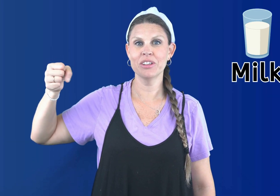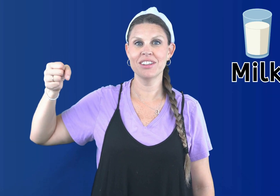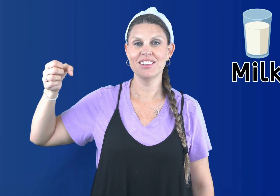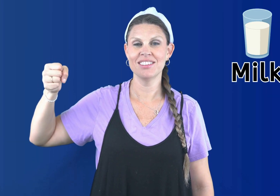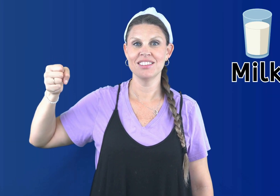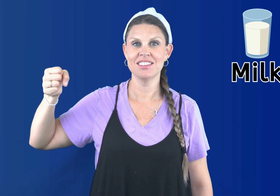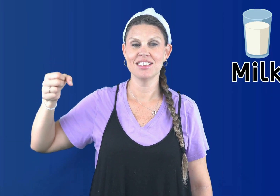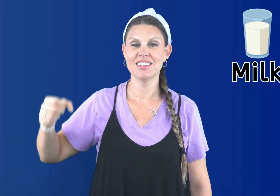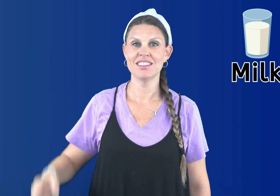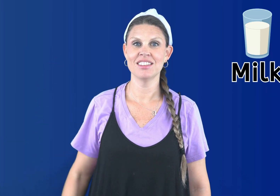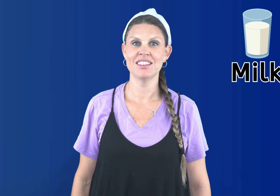Milk.